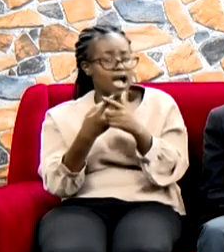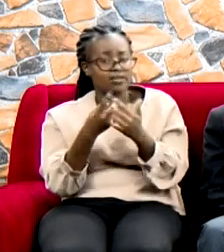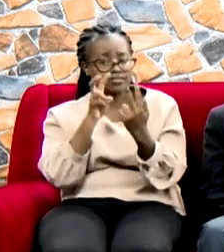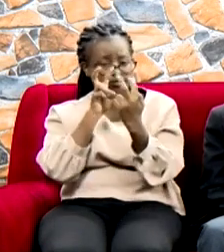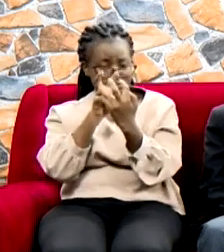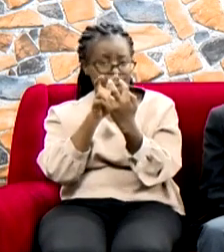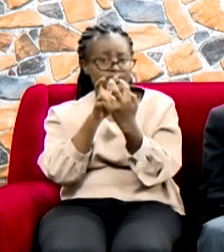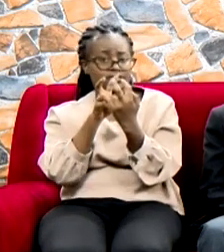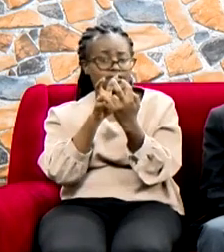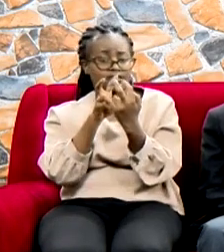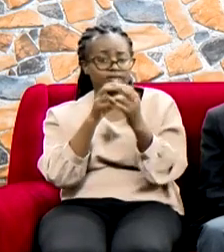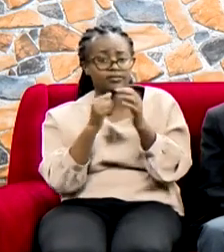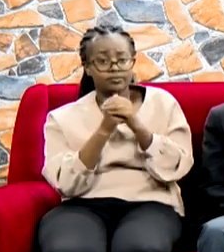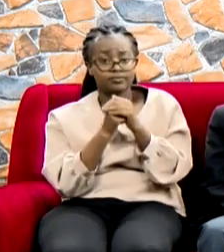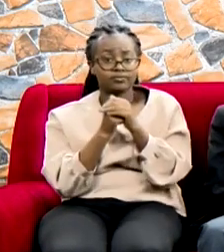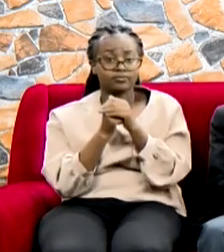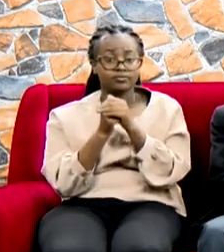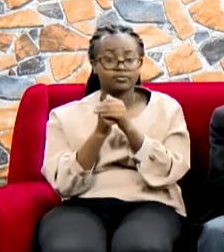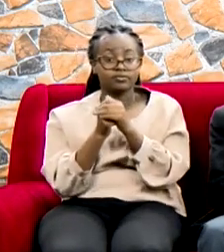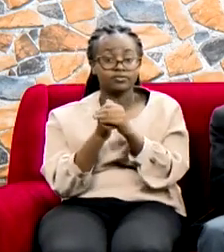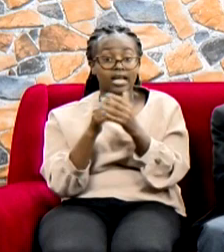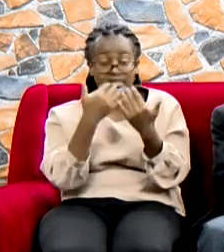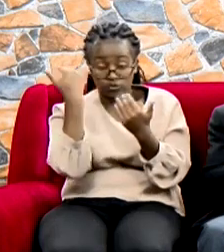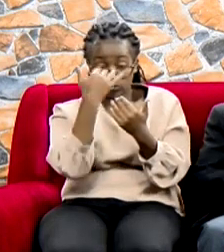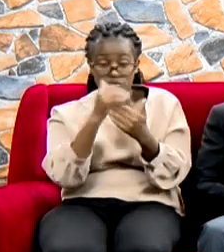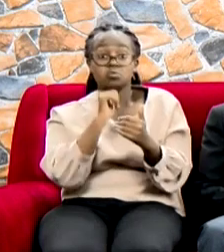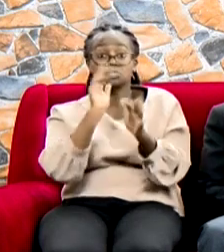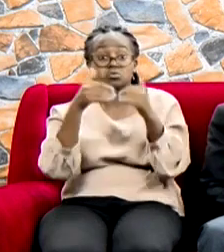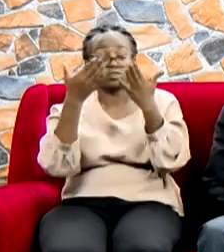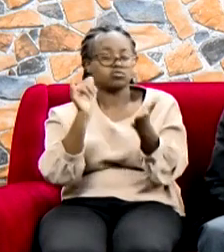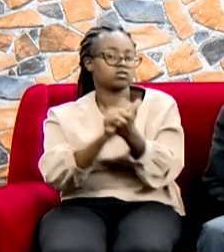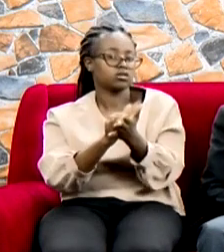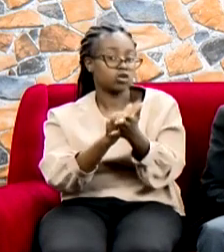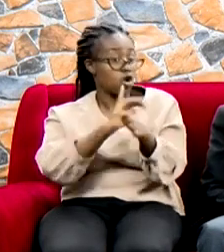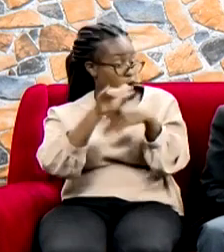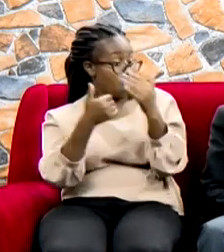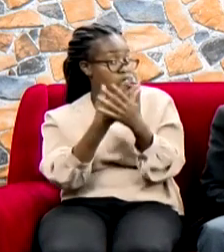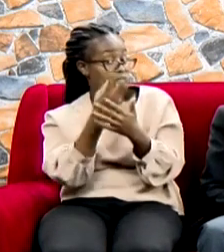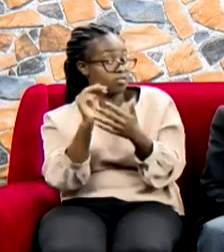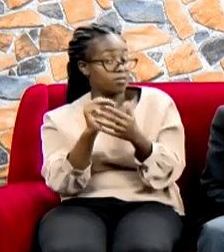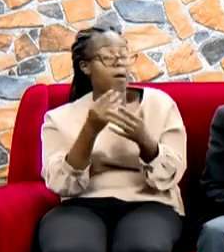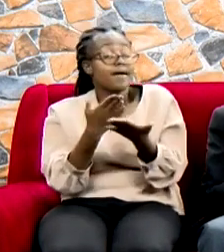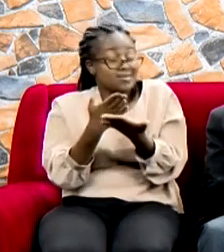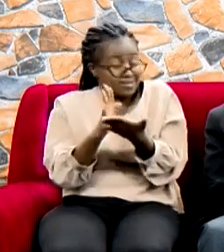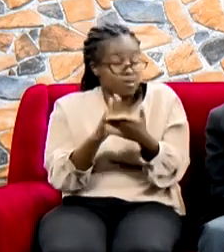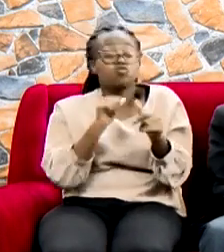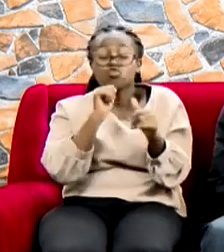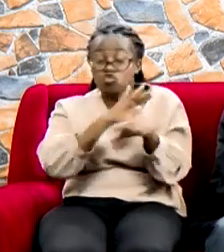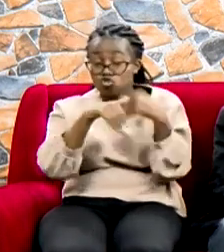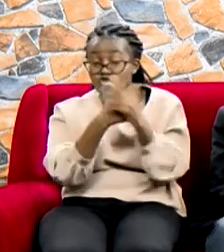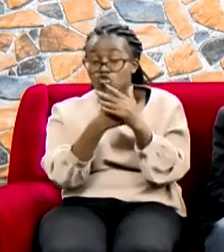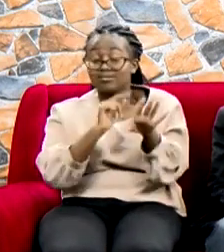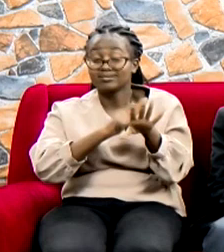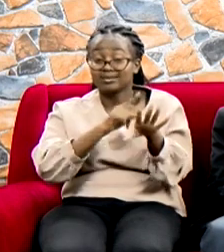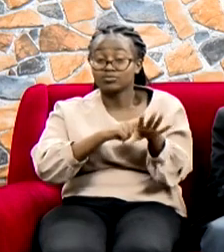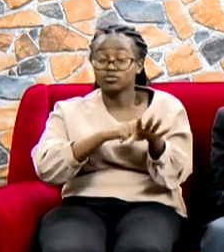you. Yes, they give you the gaze. Right, Good, so you get it. A child with autism will not give you that. All of them or some? Majority of them, not all of them. Actually, when